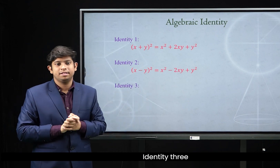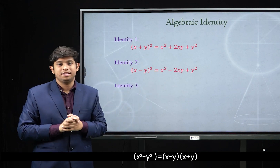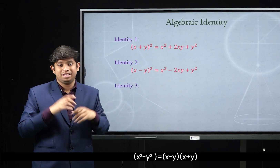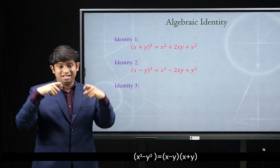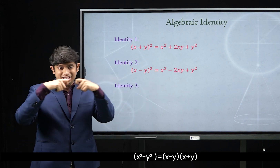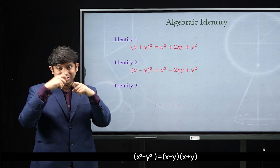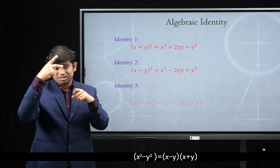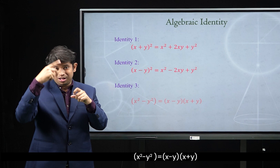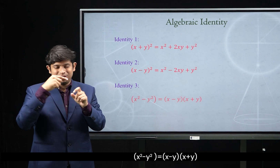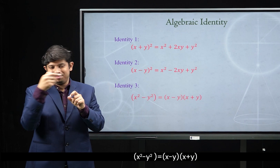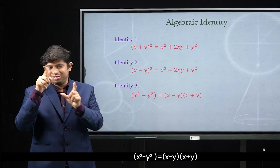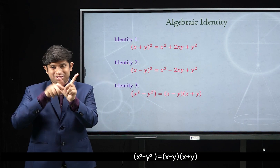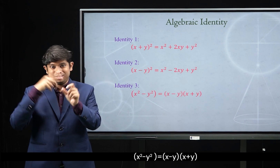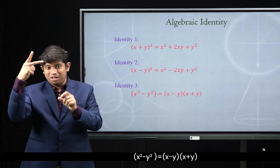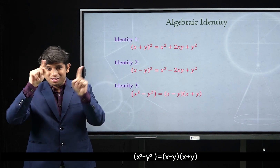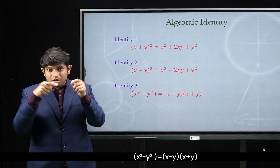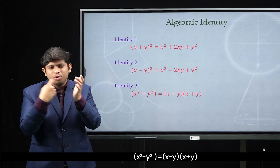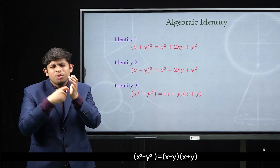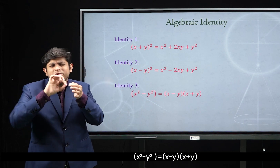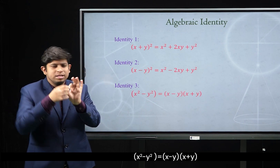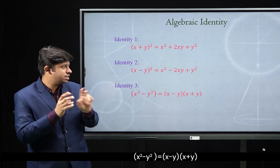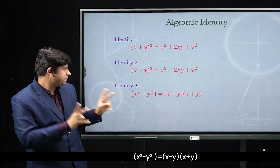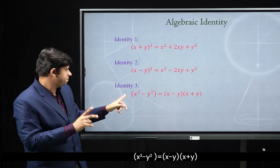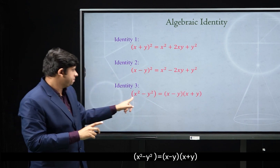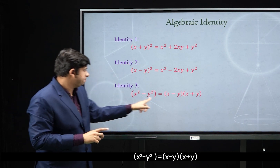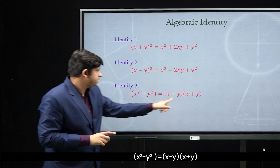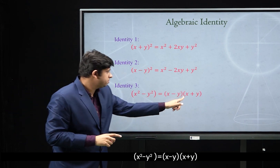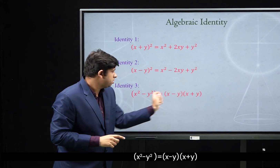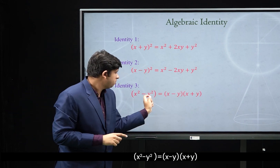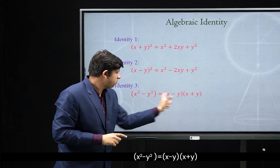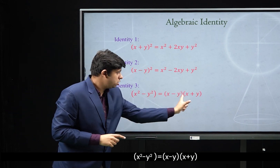X square minus y square is equal to x minus y into x plus y.